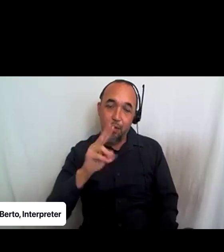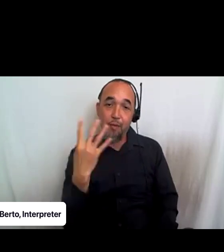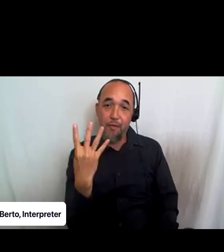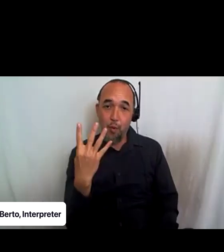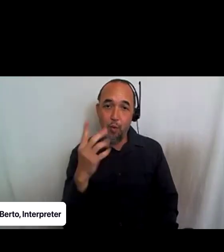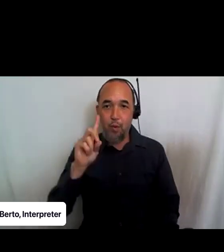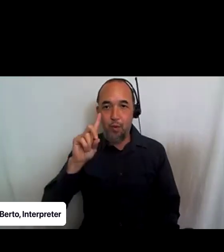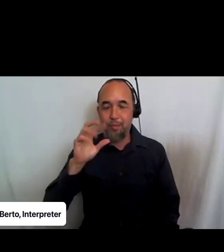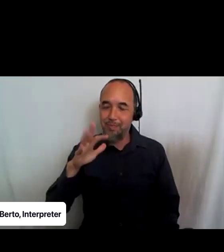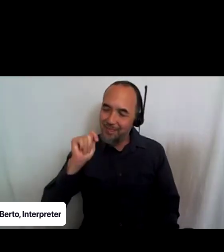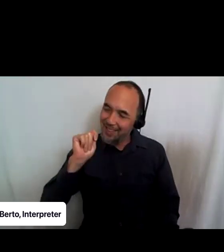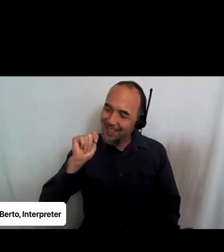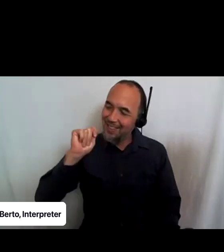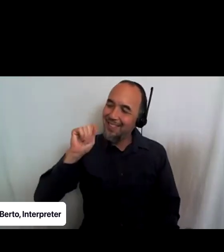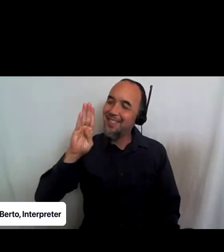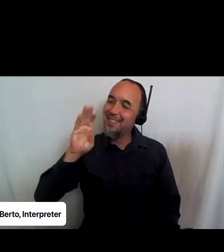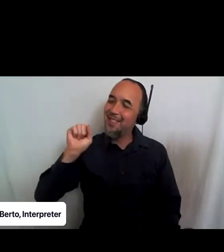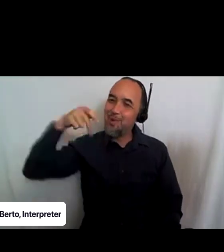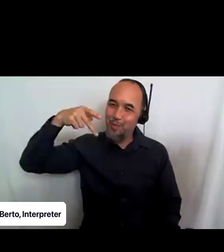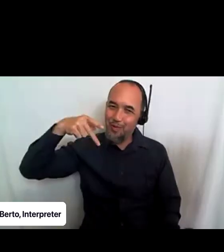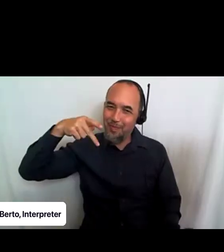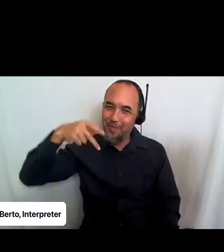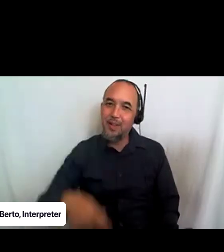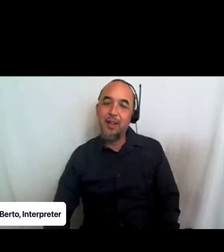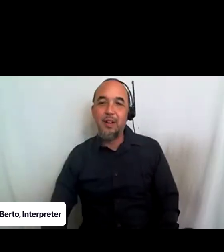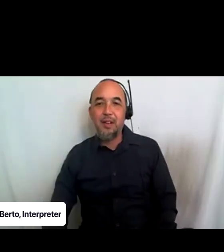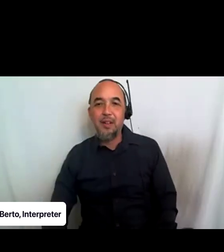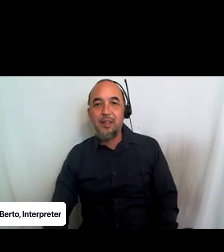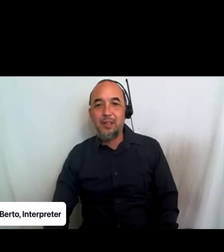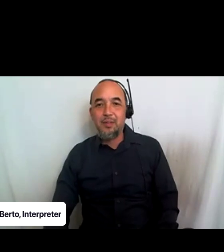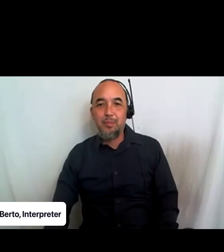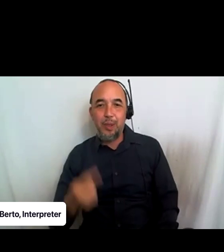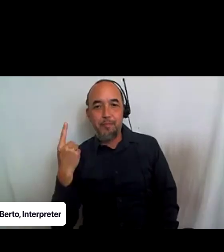4 tablespoons of flour. I'm using 1-to-1 gluten-free flour. 1,